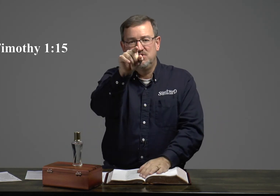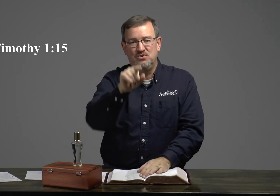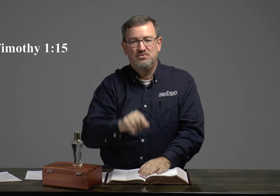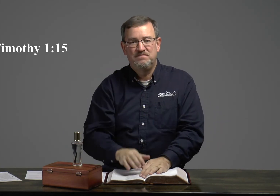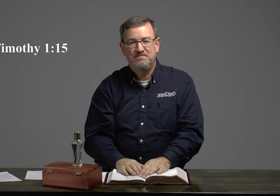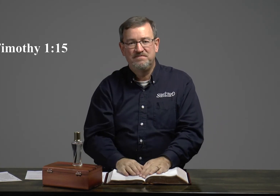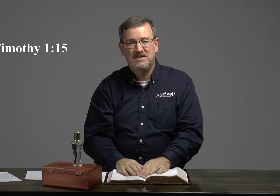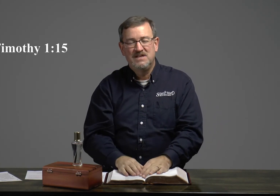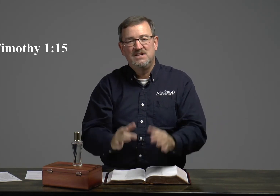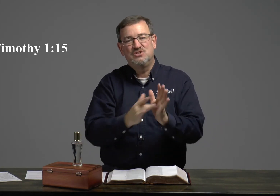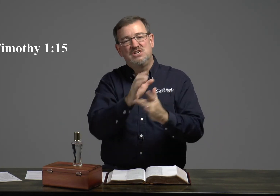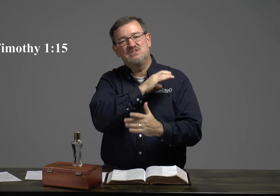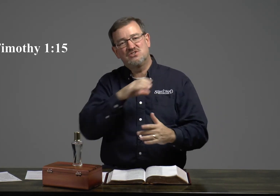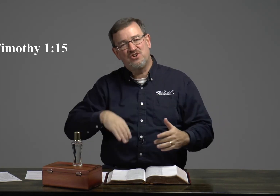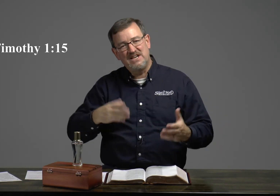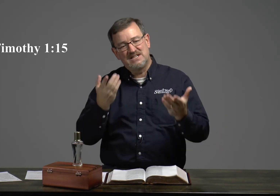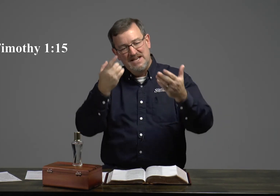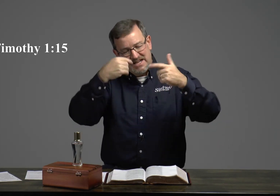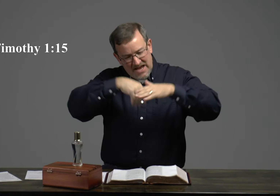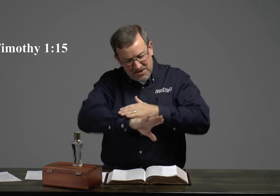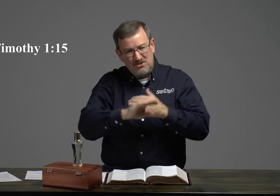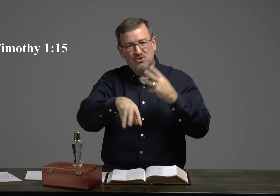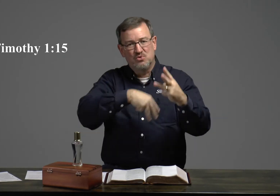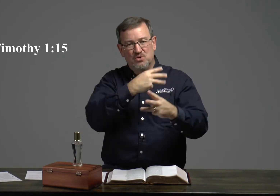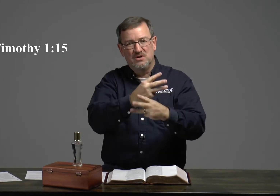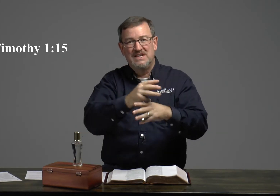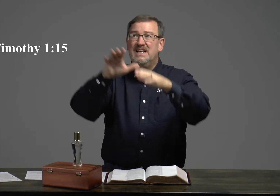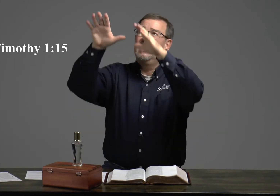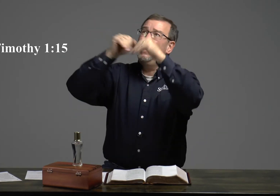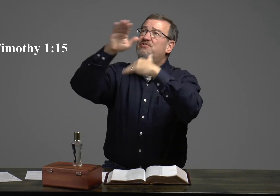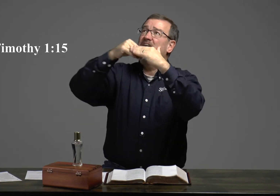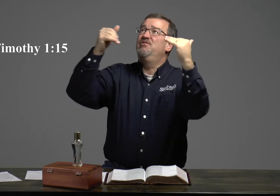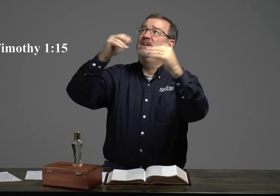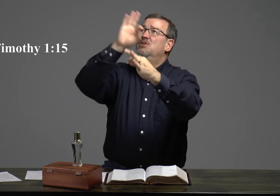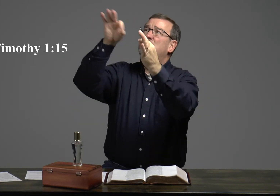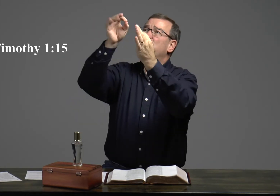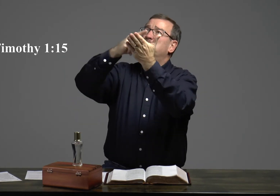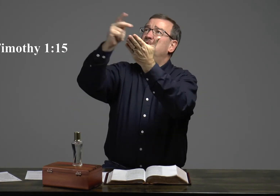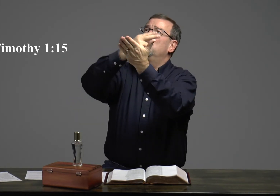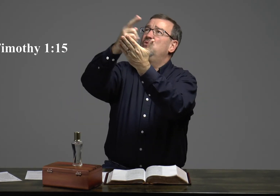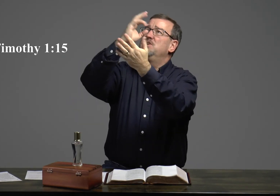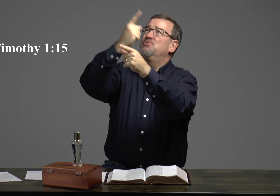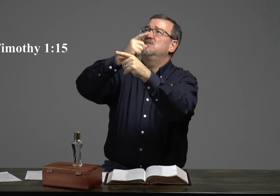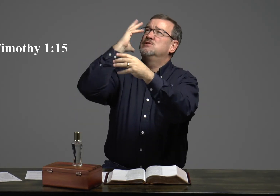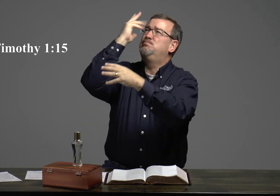you. Jesus Christ came into the world, left heaven, perfect, pure, holy, righteous,